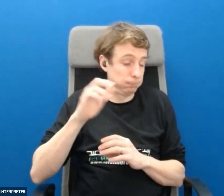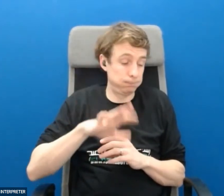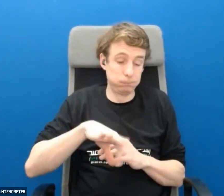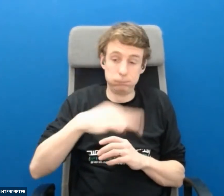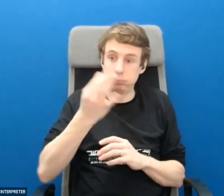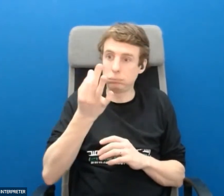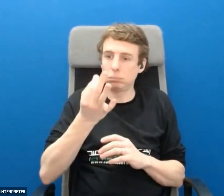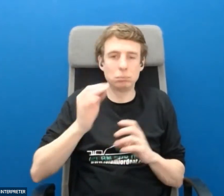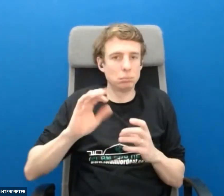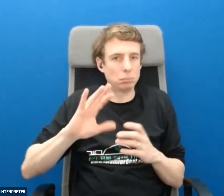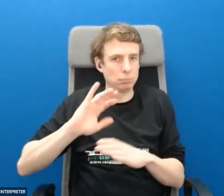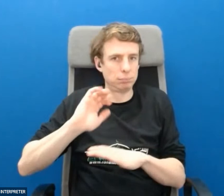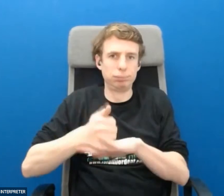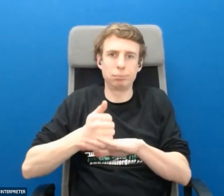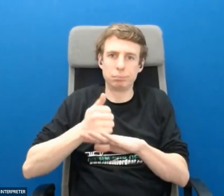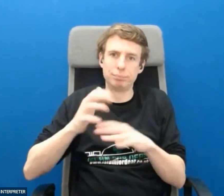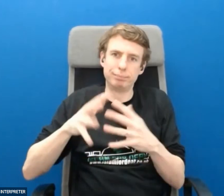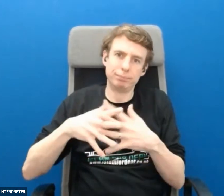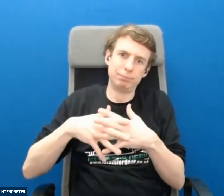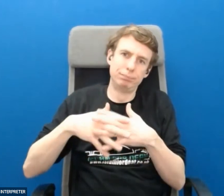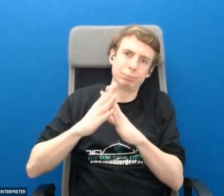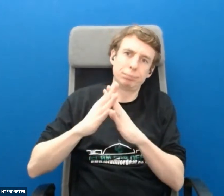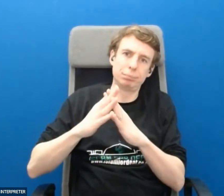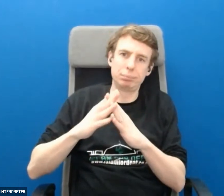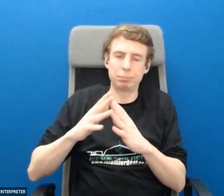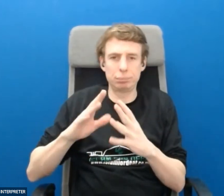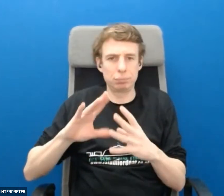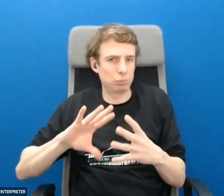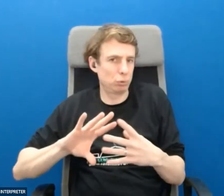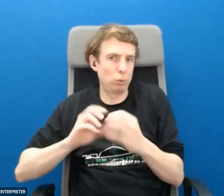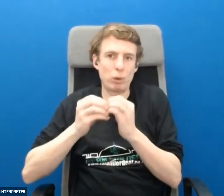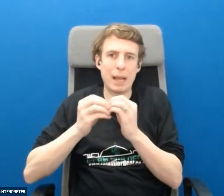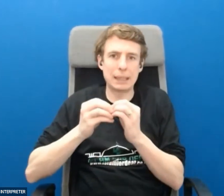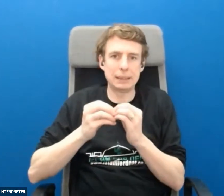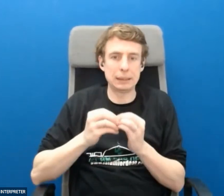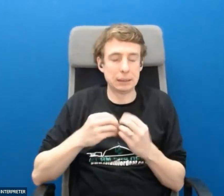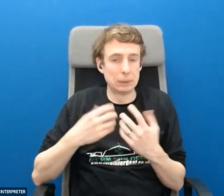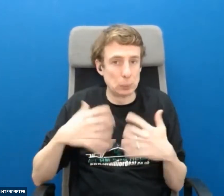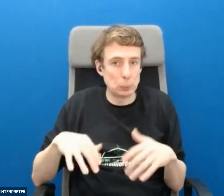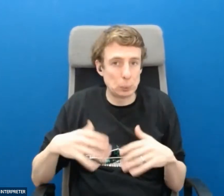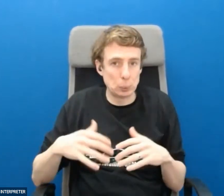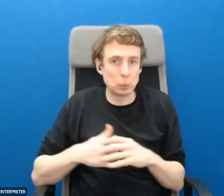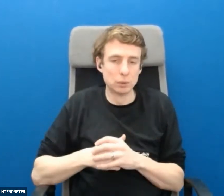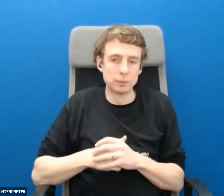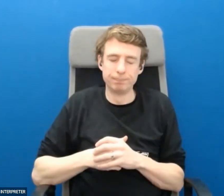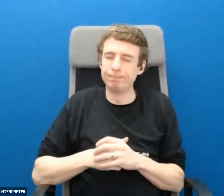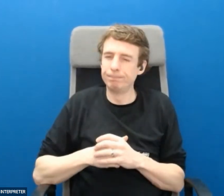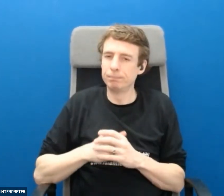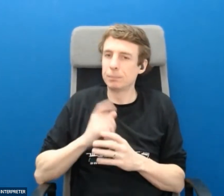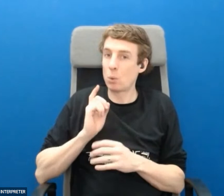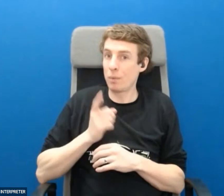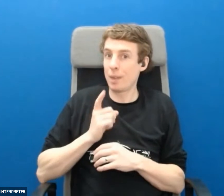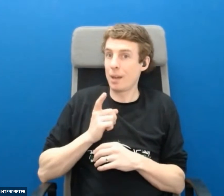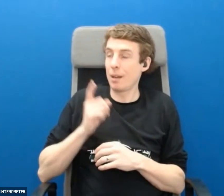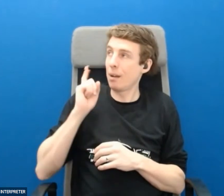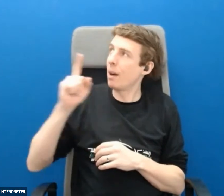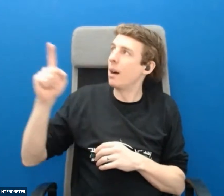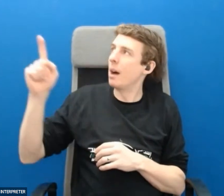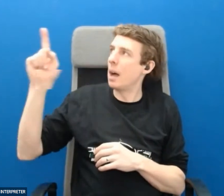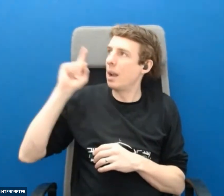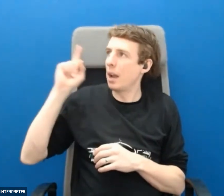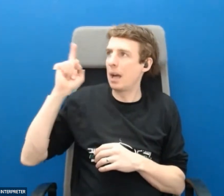High. And this is when we talk about the creation being for him only, this is what we mean, and this is what we're referring